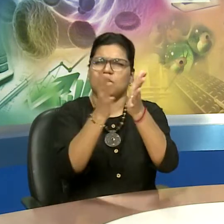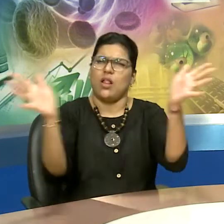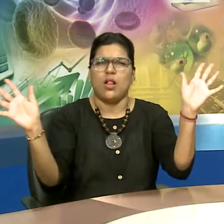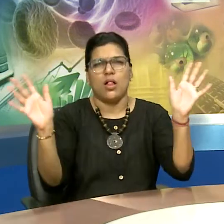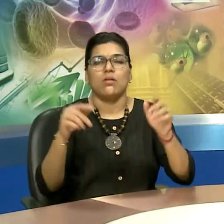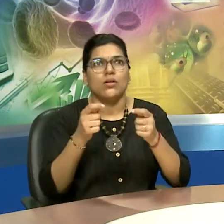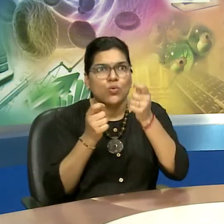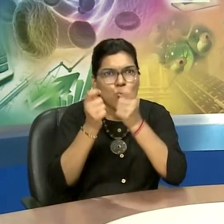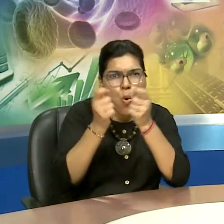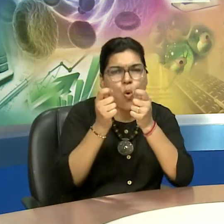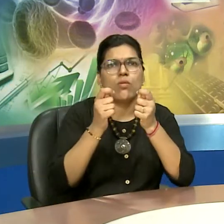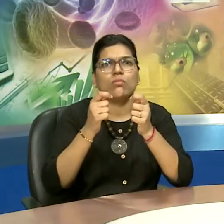and auditor